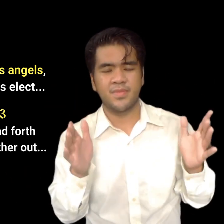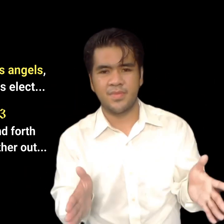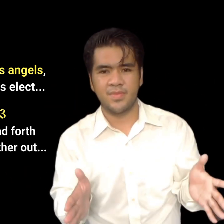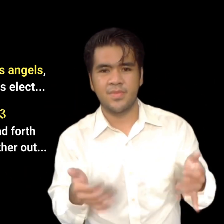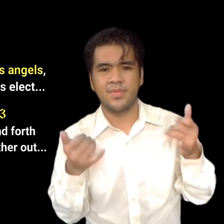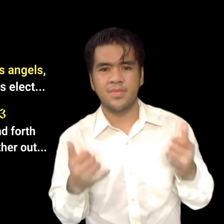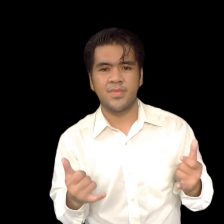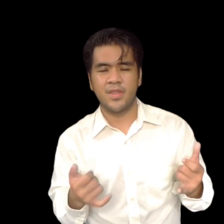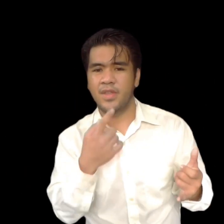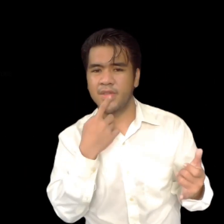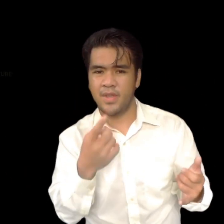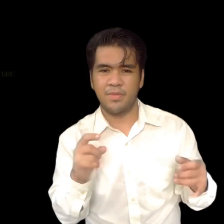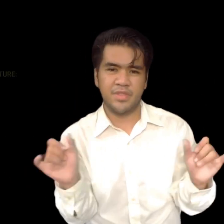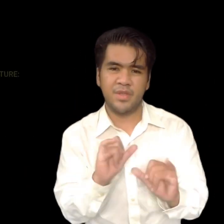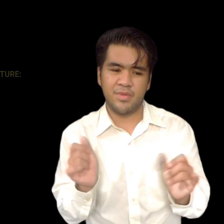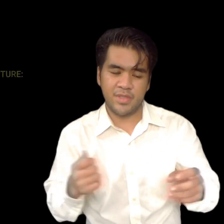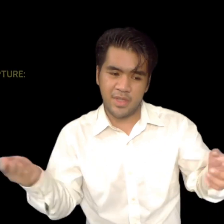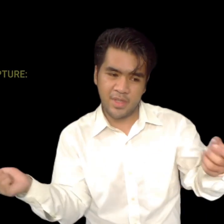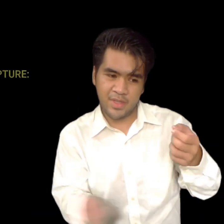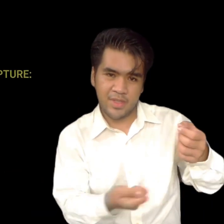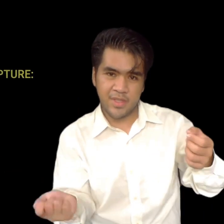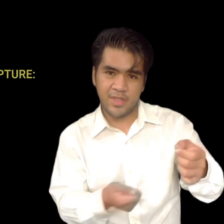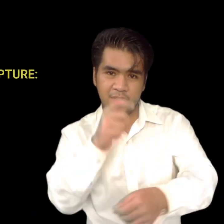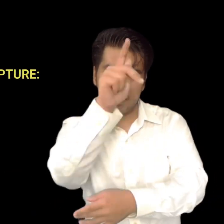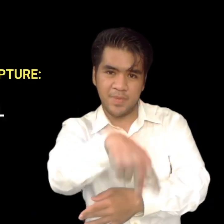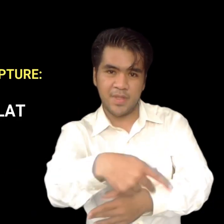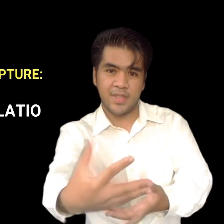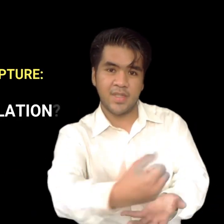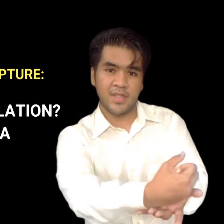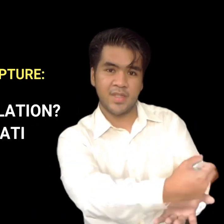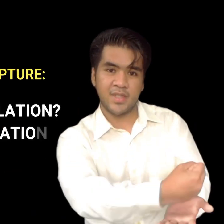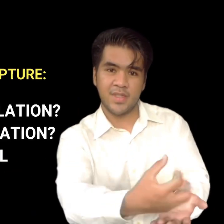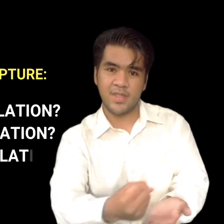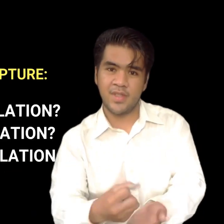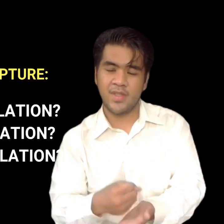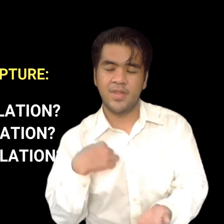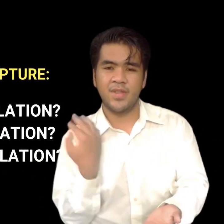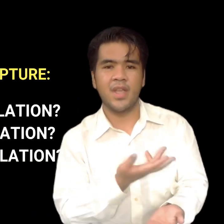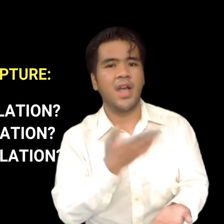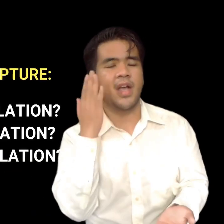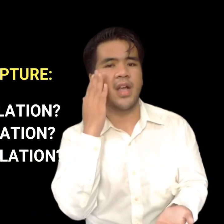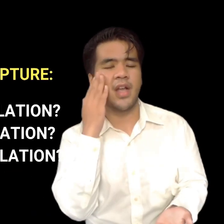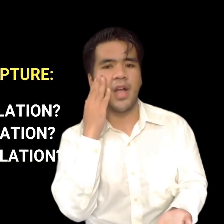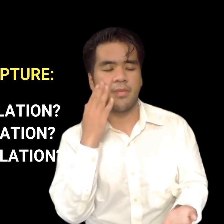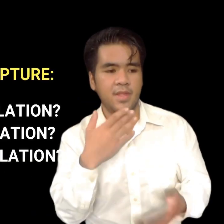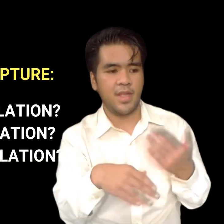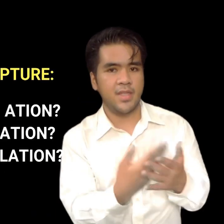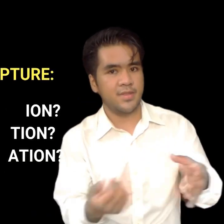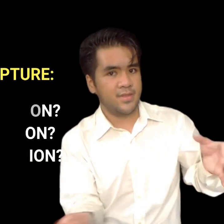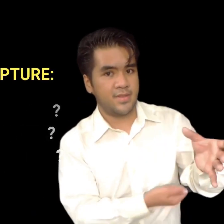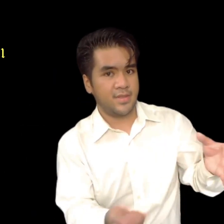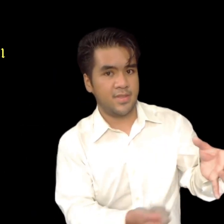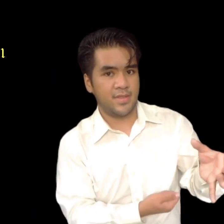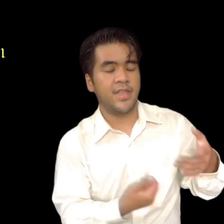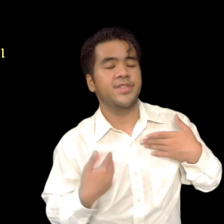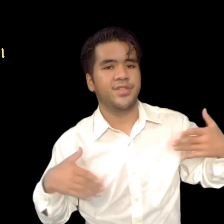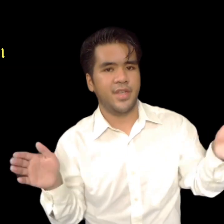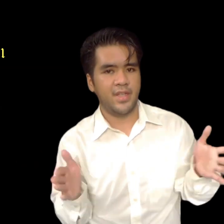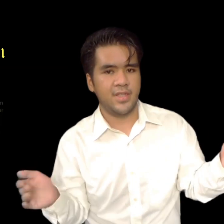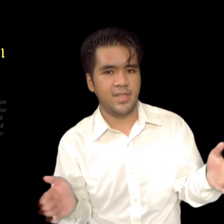world. And if you're still confused if the rapture is pre, mid, or post-tribulation, these verses tell it plainly. In Matthew chapter